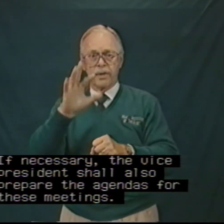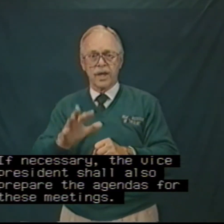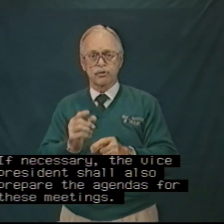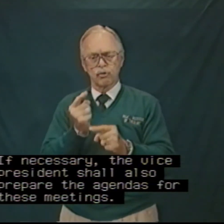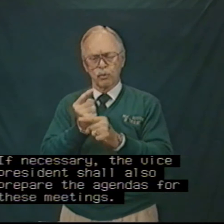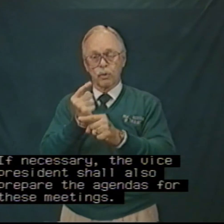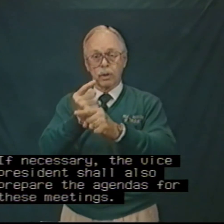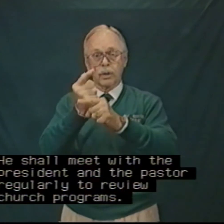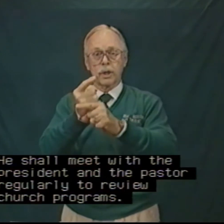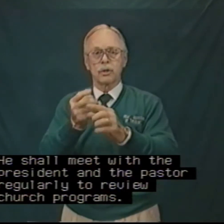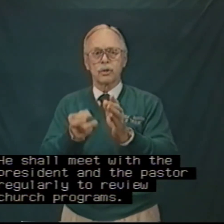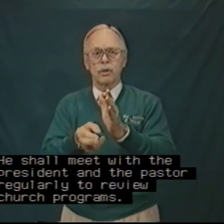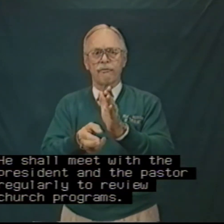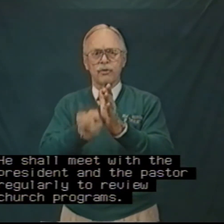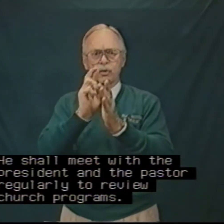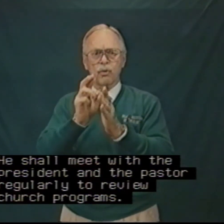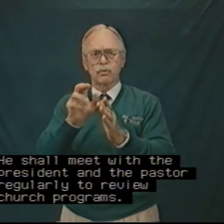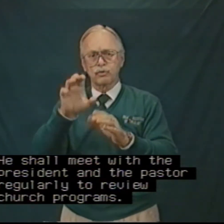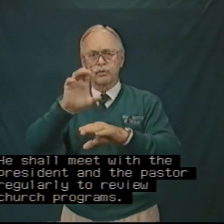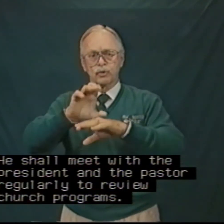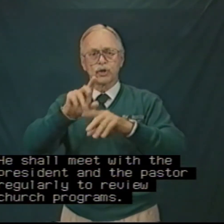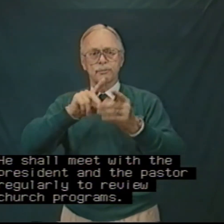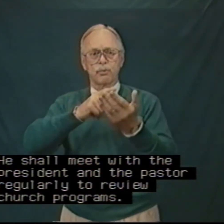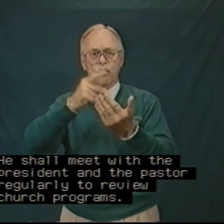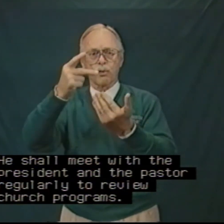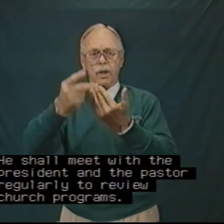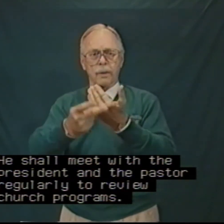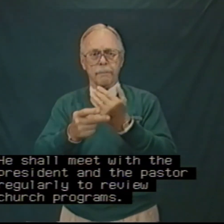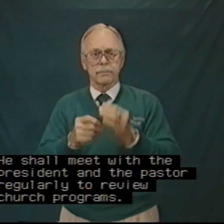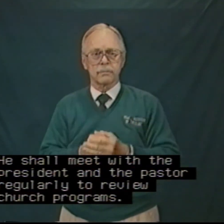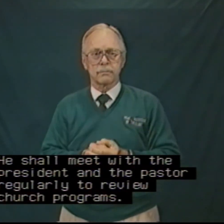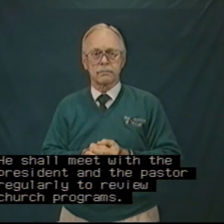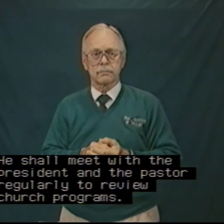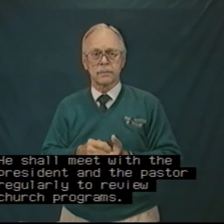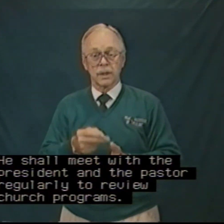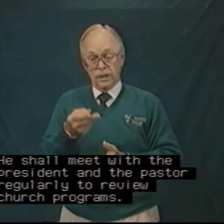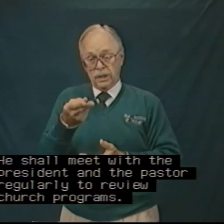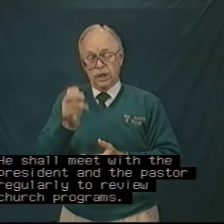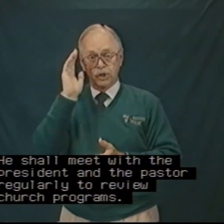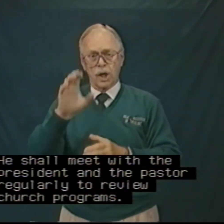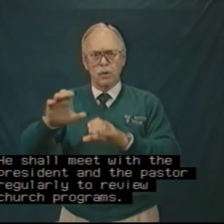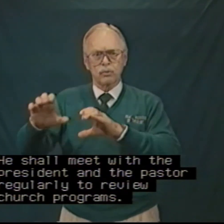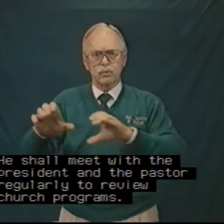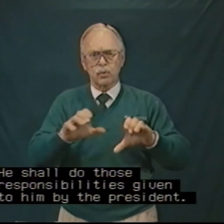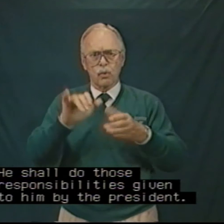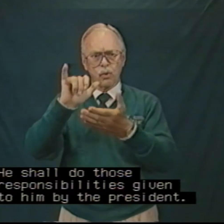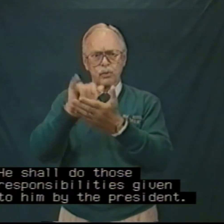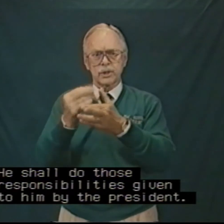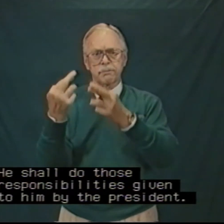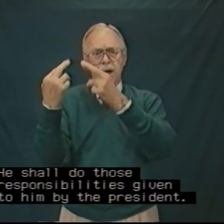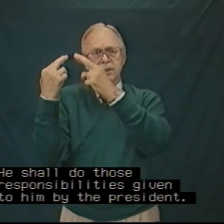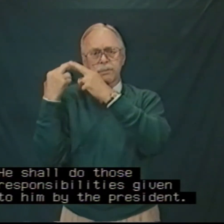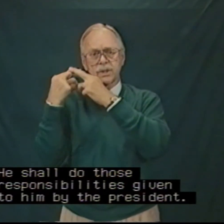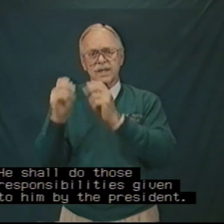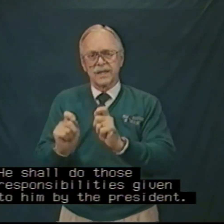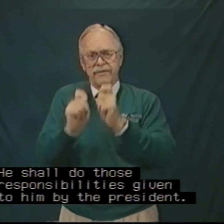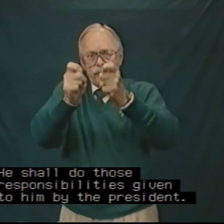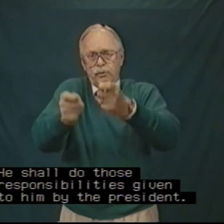shall meet with the President and the Pastor regularly to review church programs. He should do those